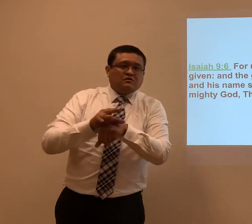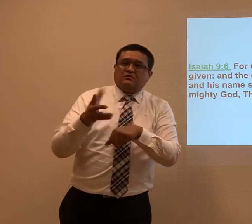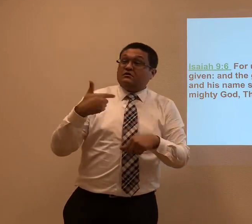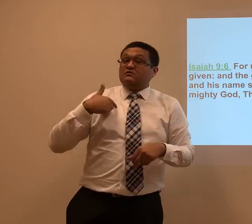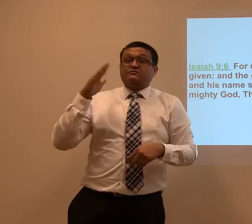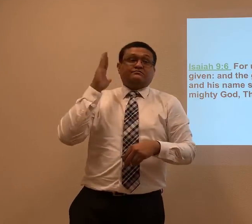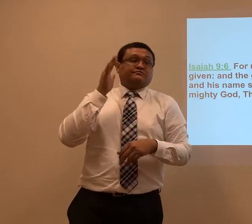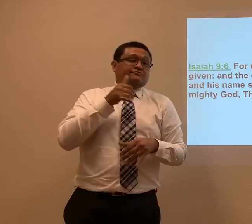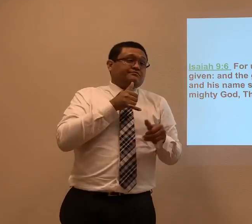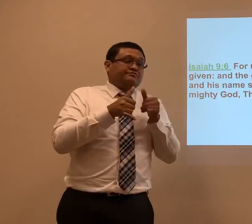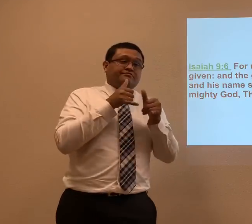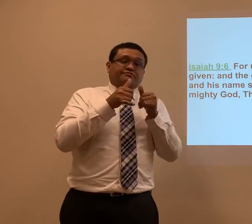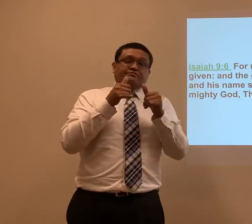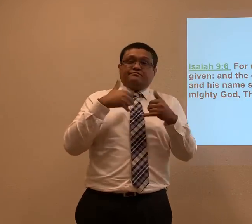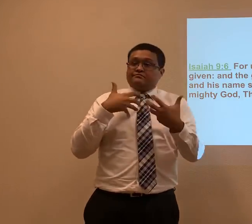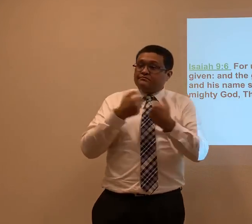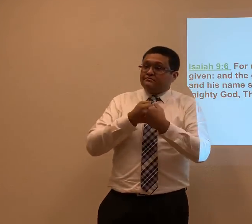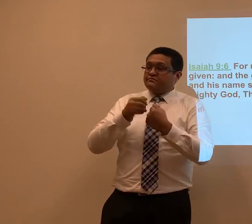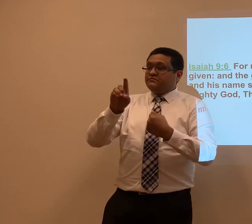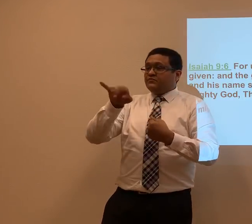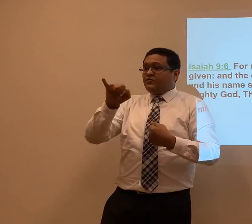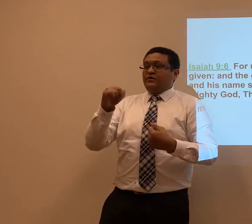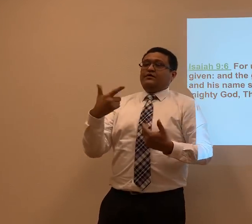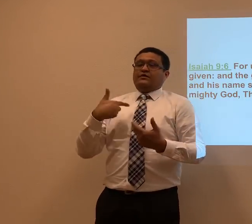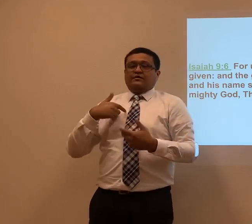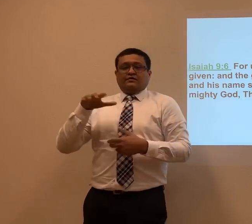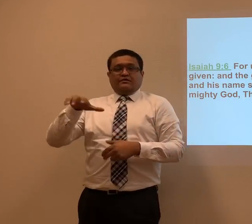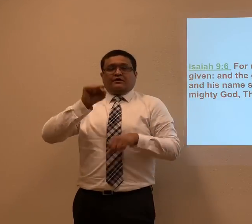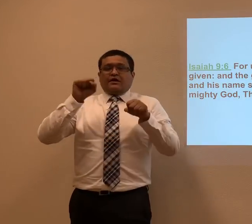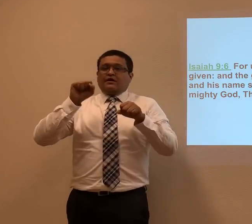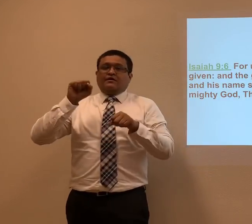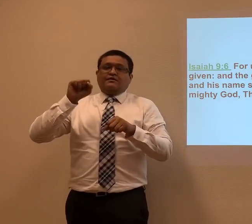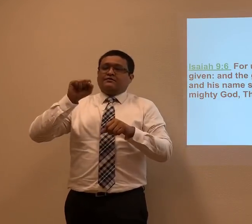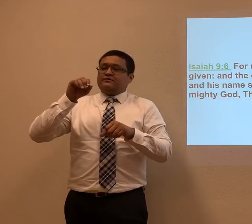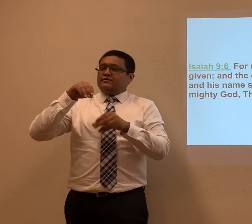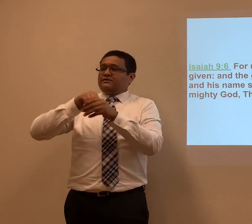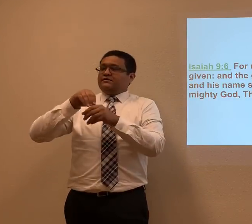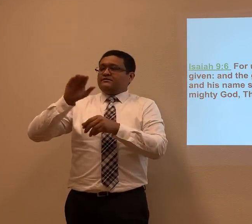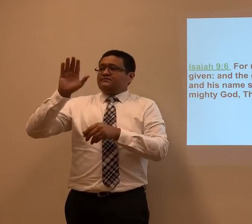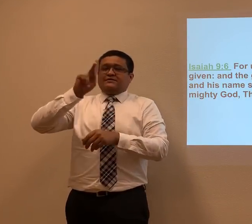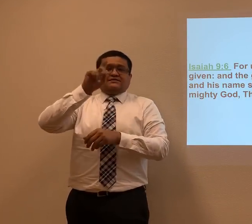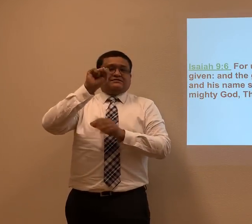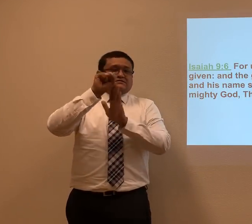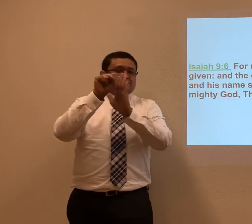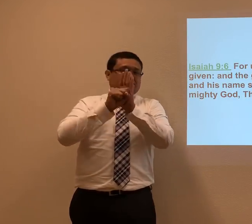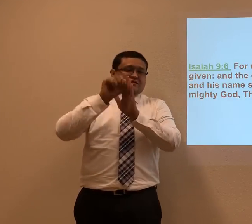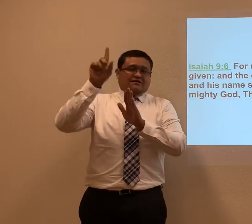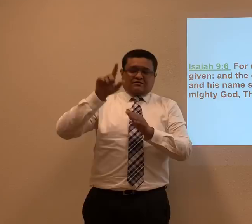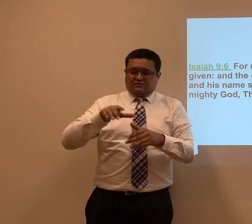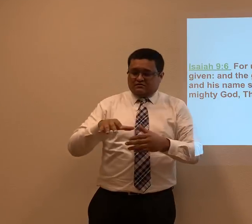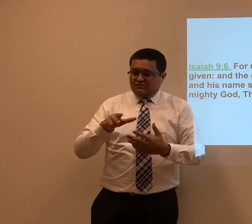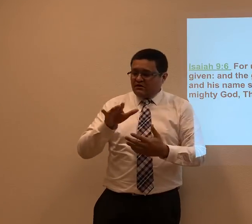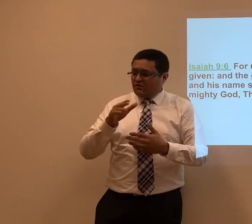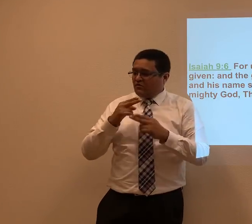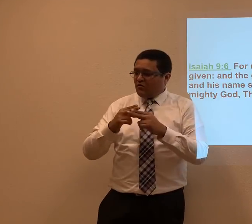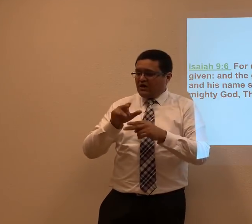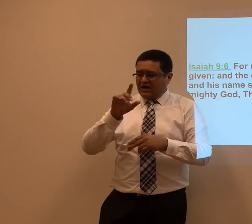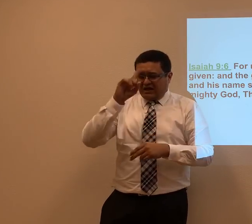counselor in this world. I mean, we have different counselors available. We have